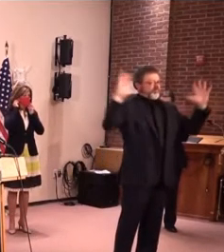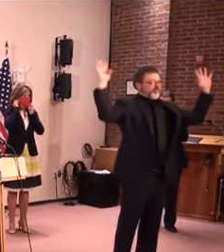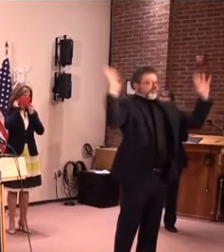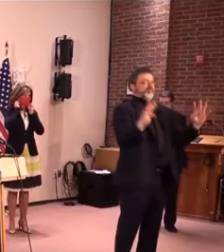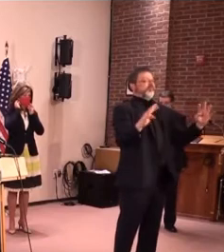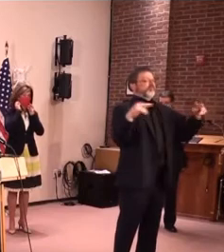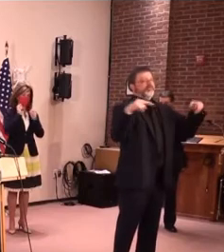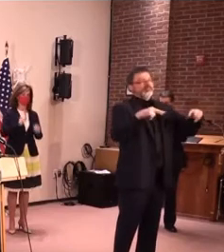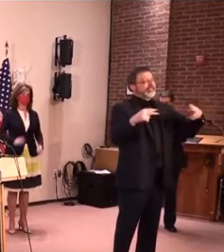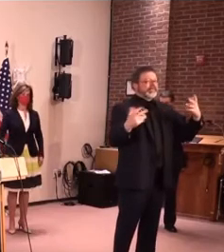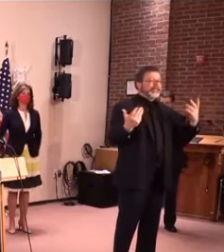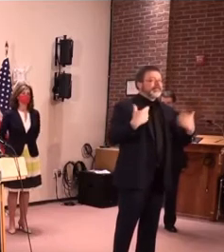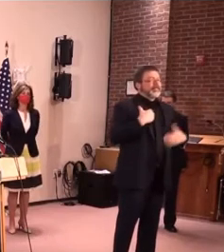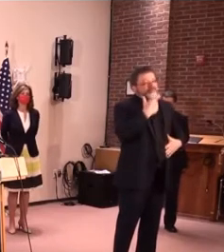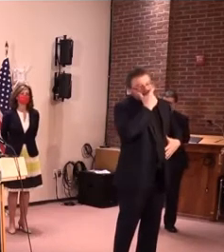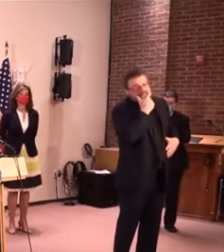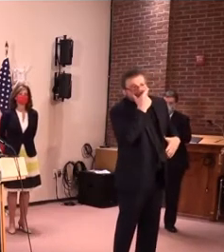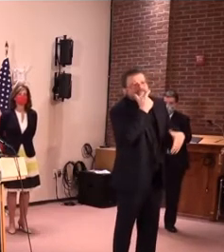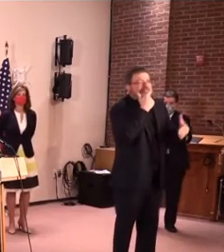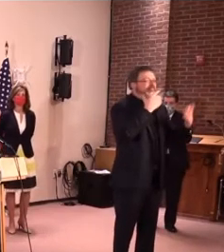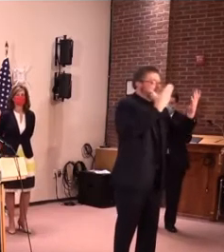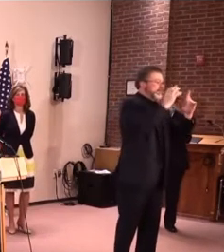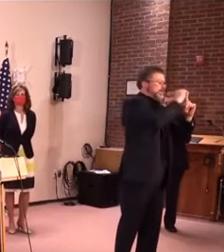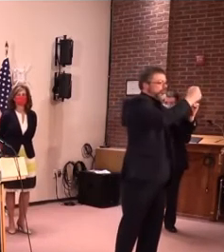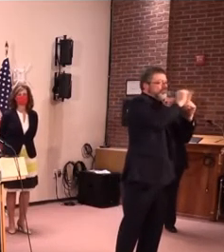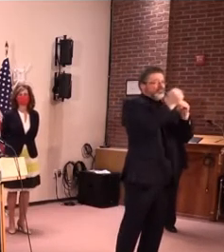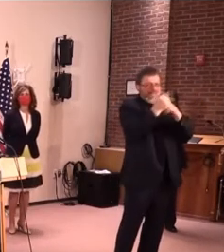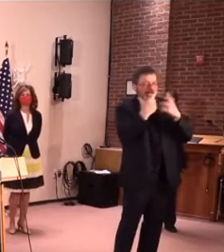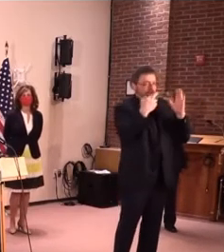this graduation season one to remember.